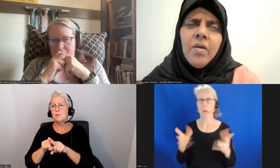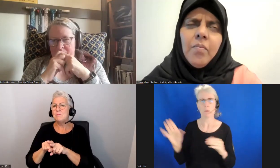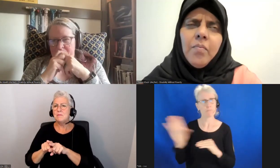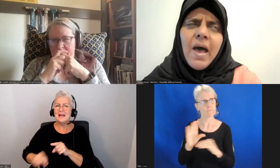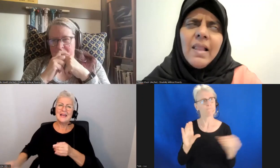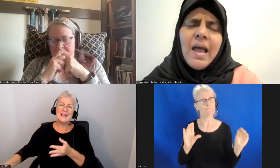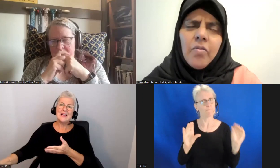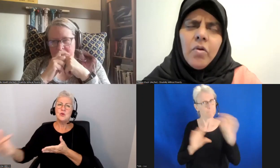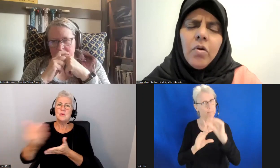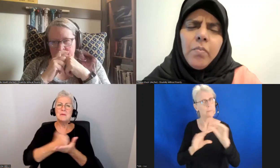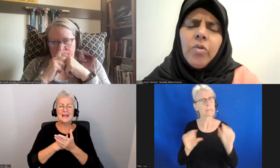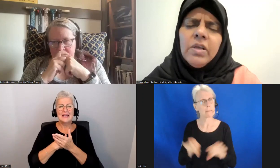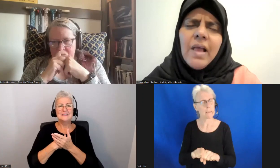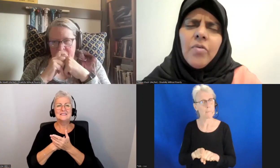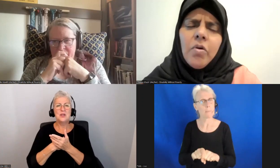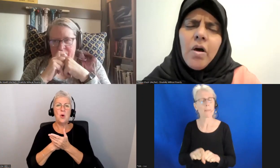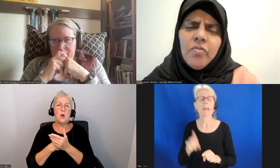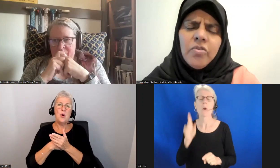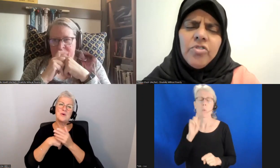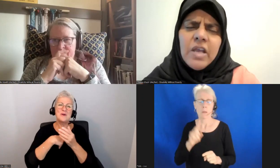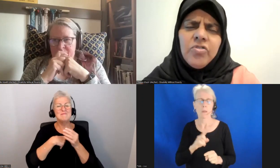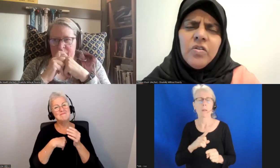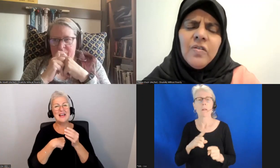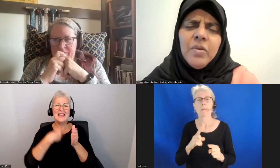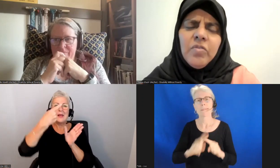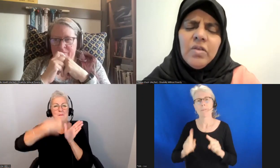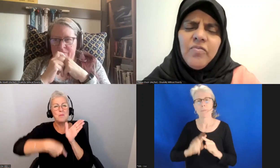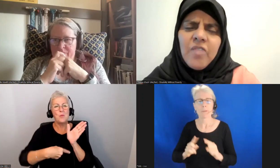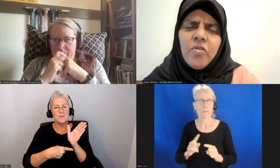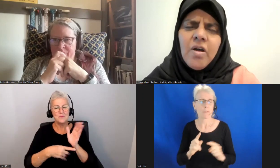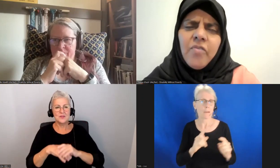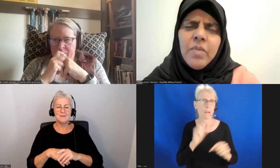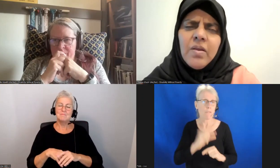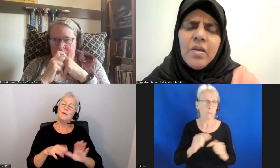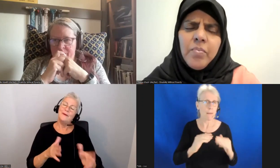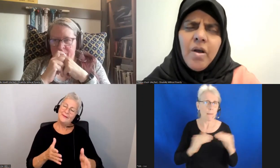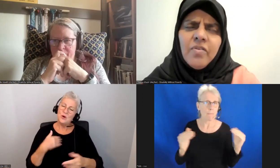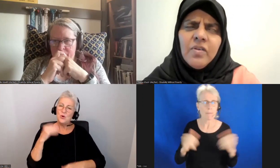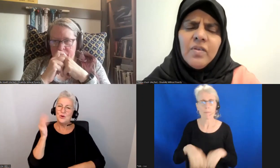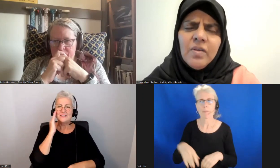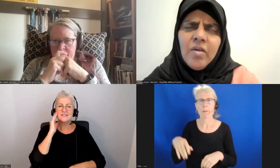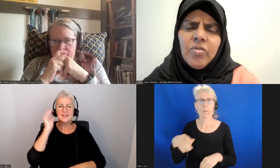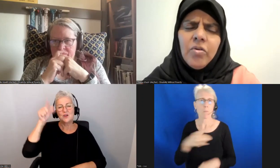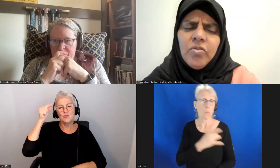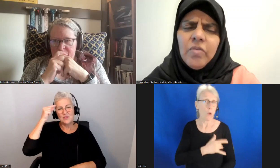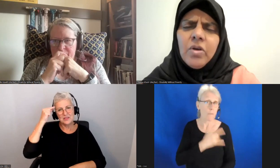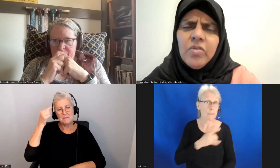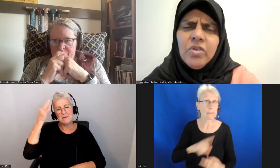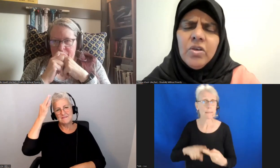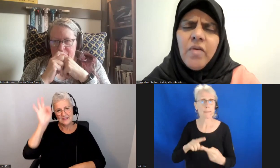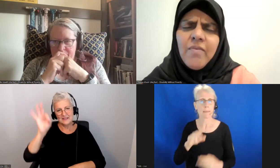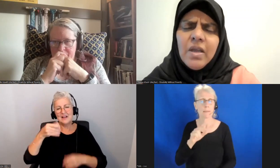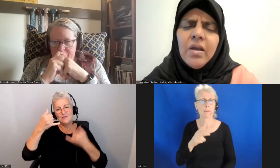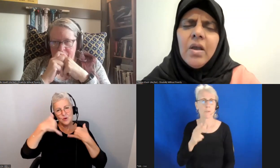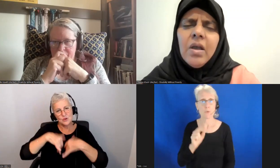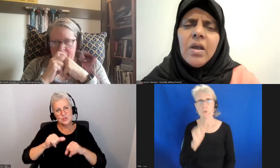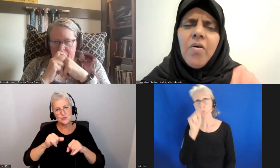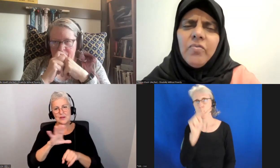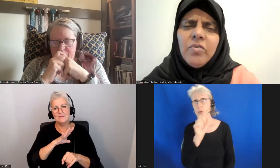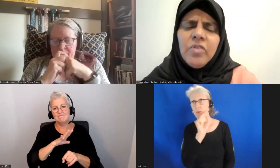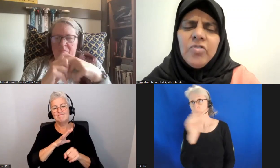have bilateral or multilateral conversations between the federal government and the provinces and territories. They will continue